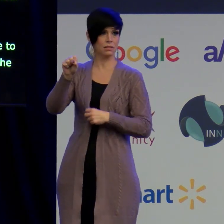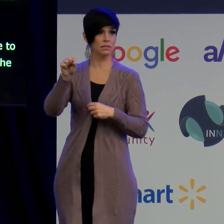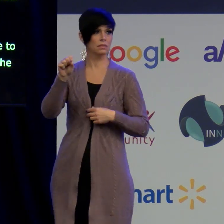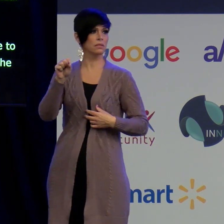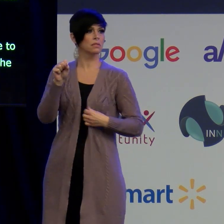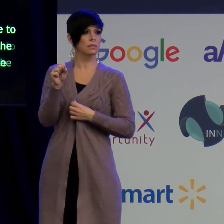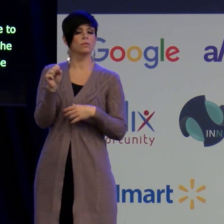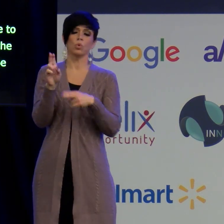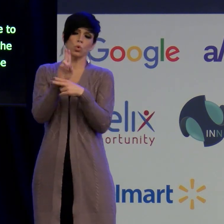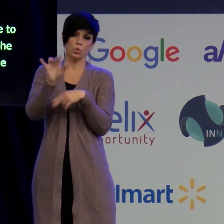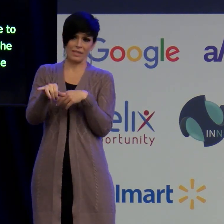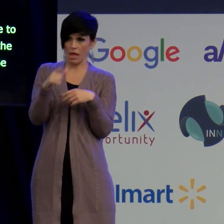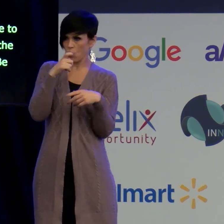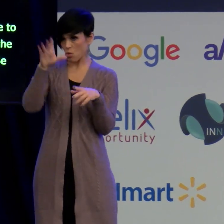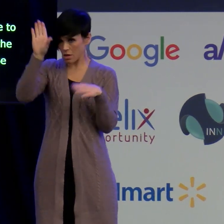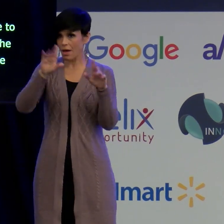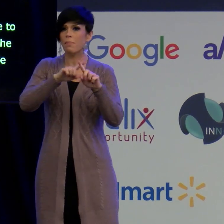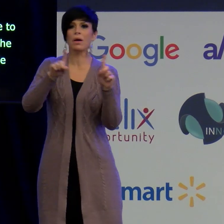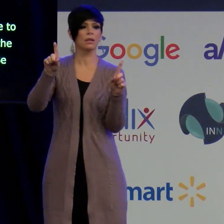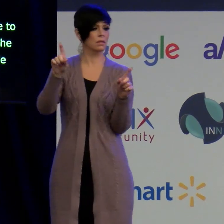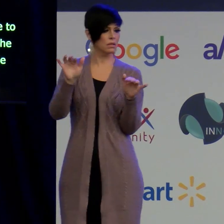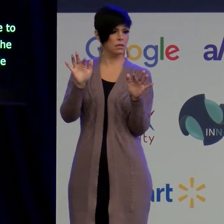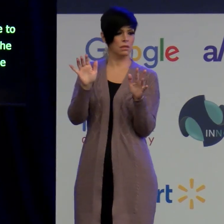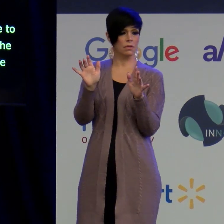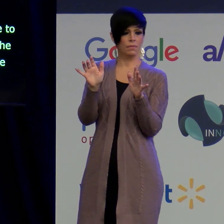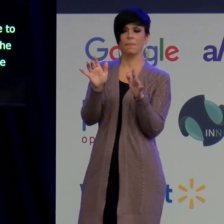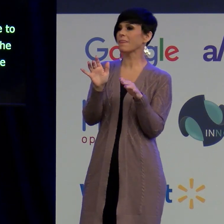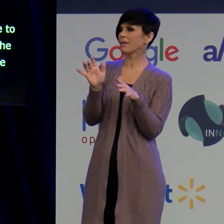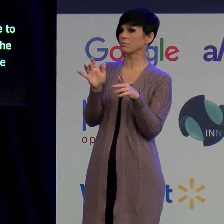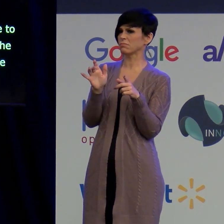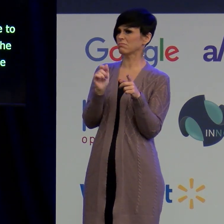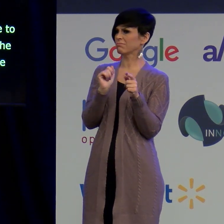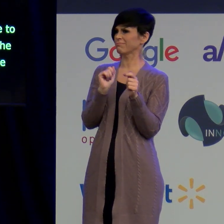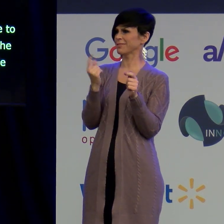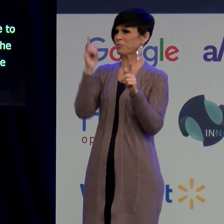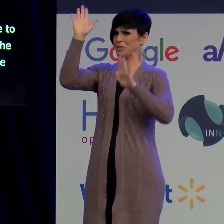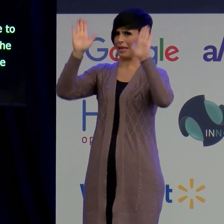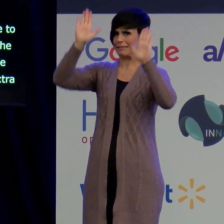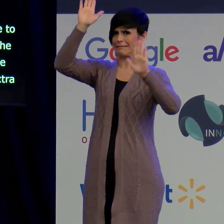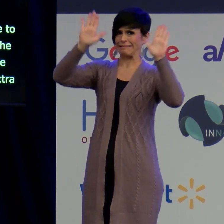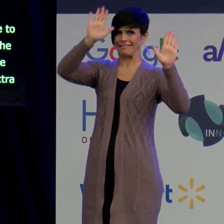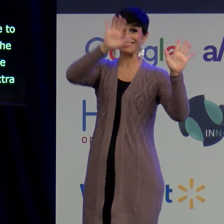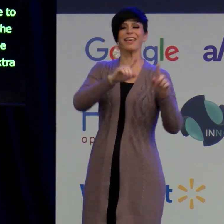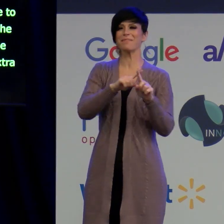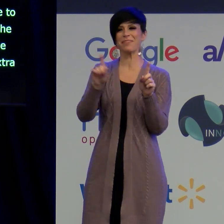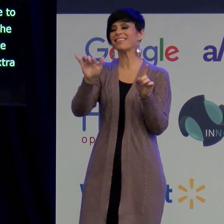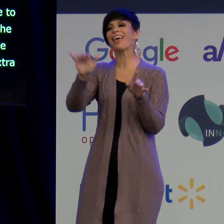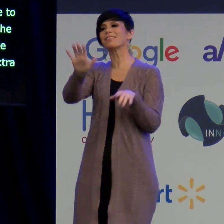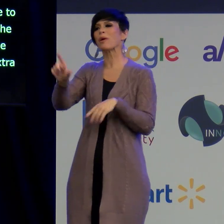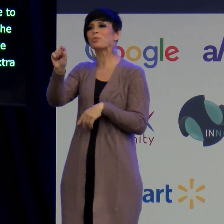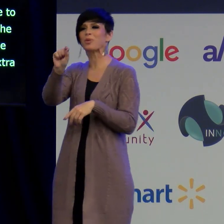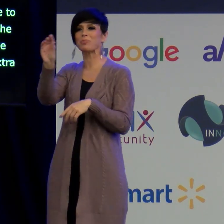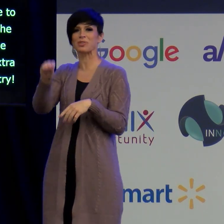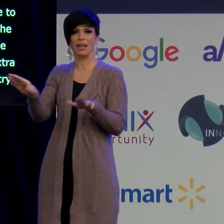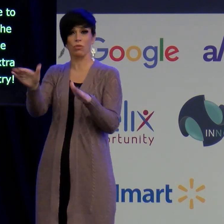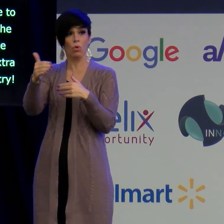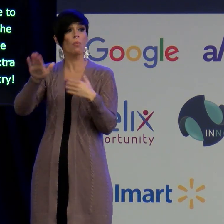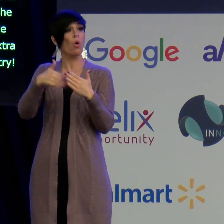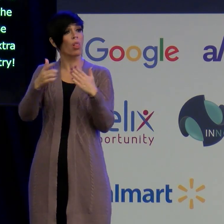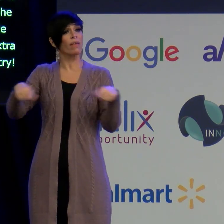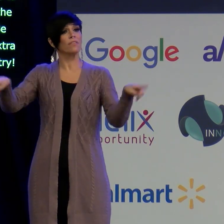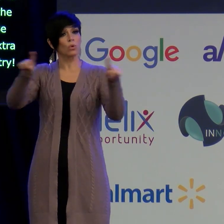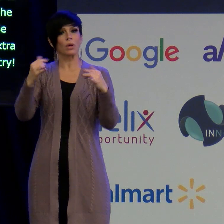All right, well, Peter, you don't get extra points for waving both your hands, but nice try. That was maybe 20% of the room. So all of you